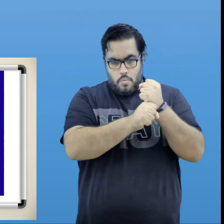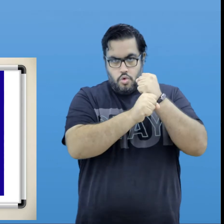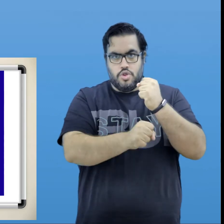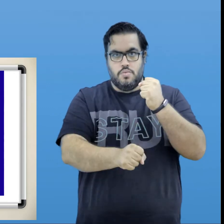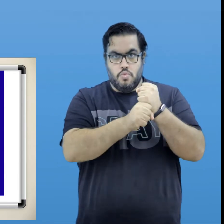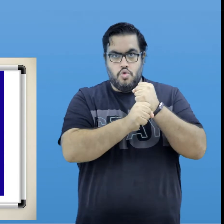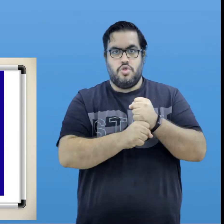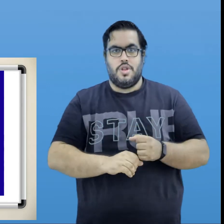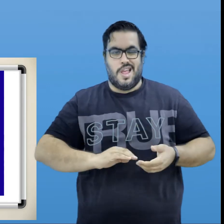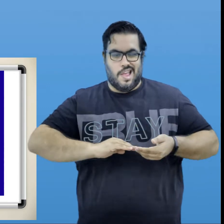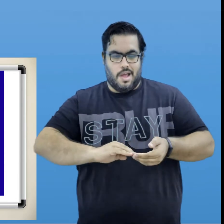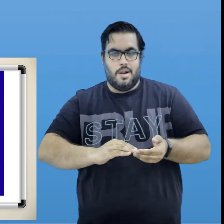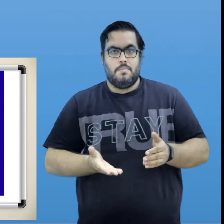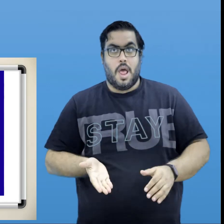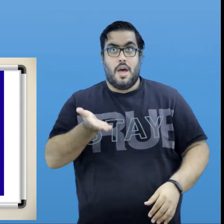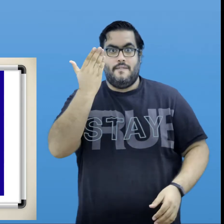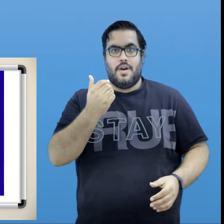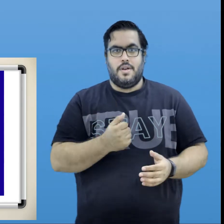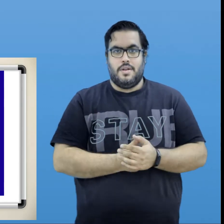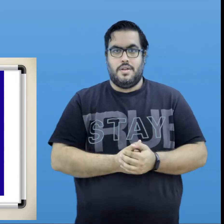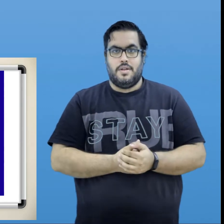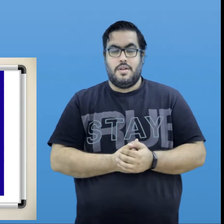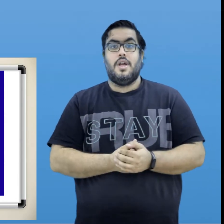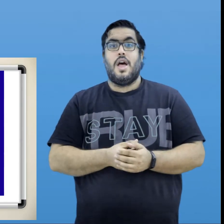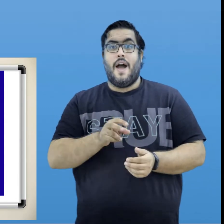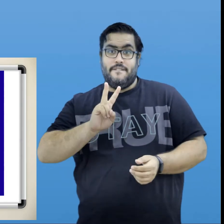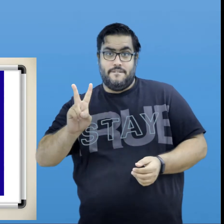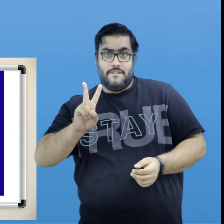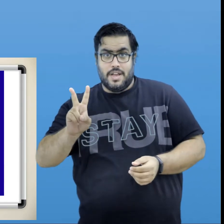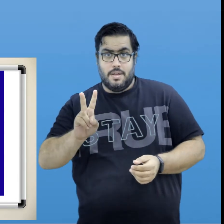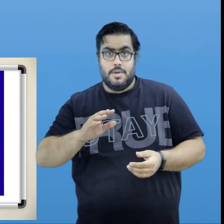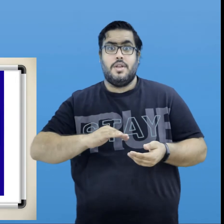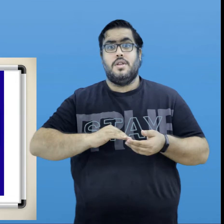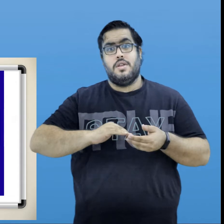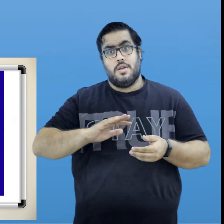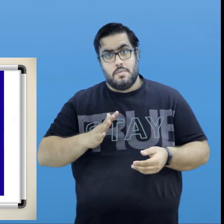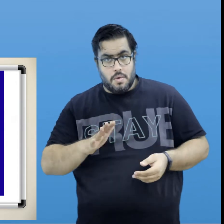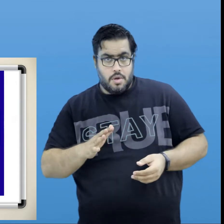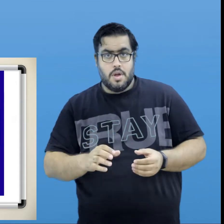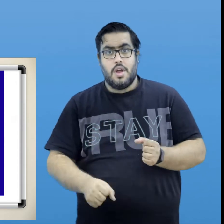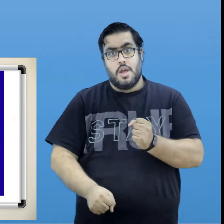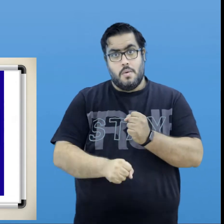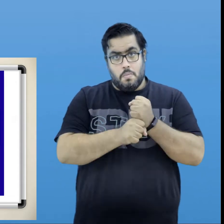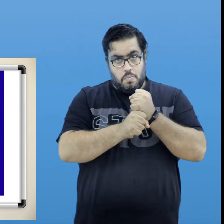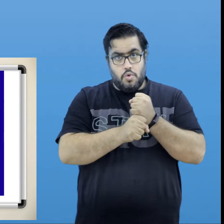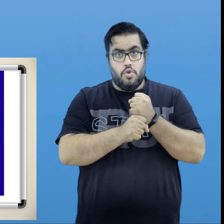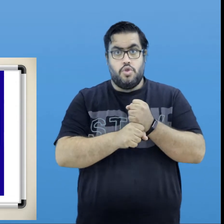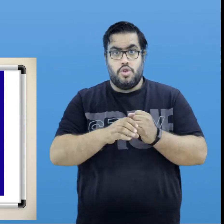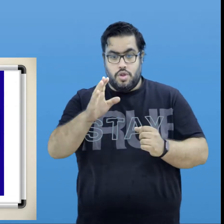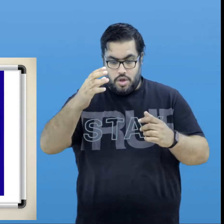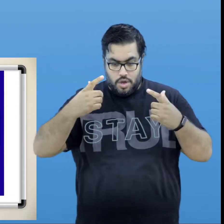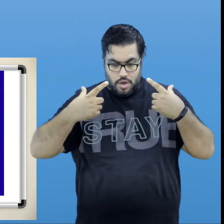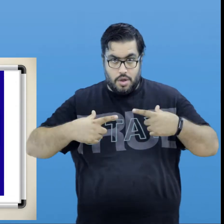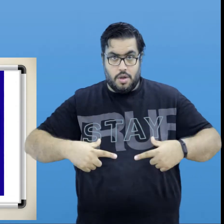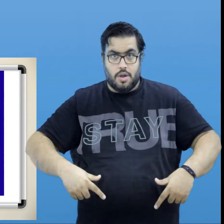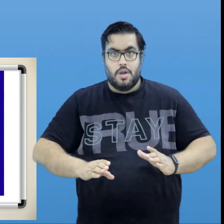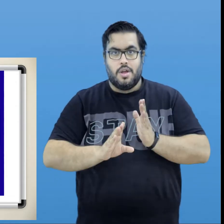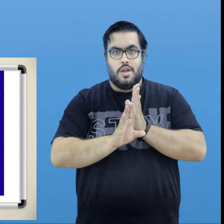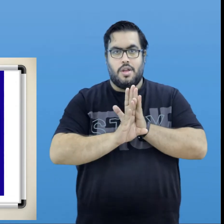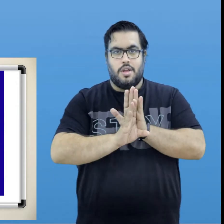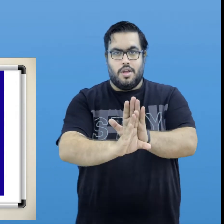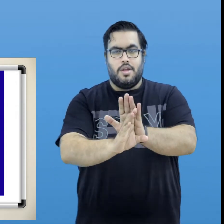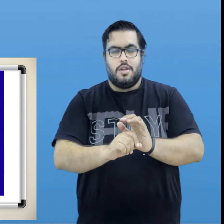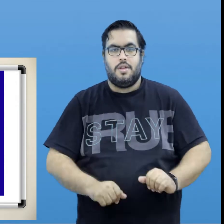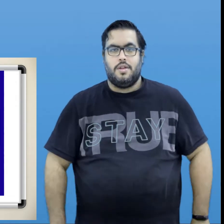example, vitamins can boost your immune system. Or, I needed a boost to keep me awake in the